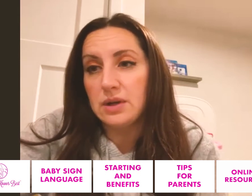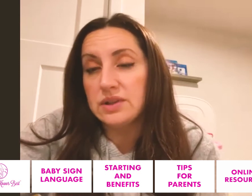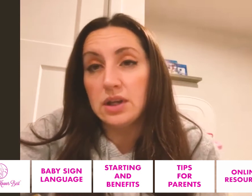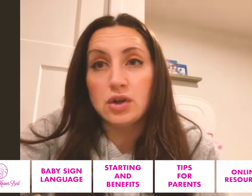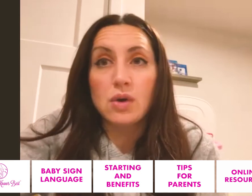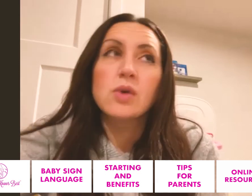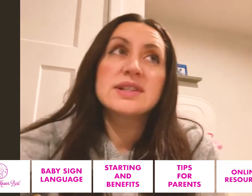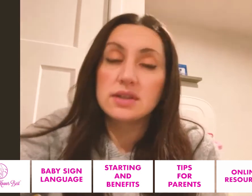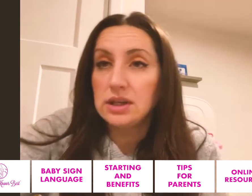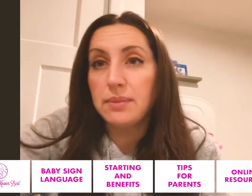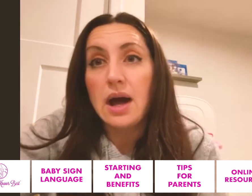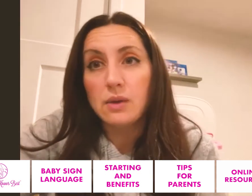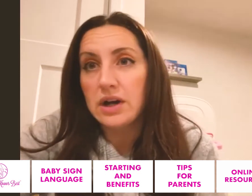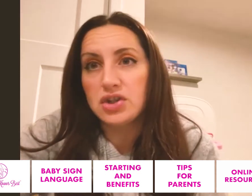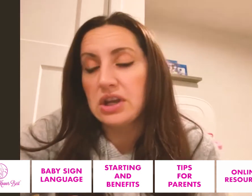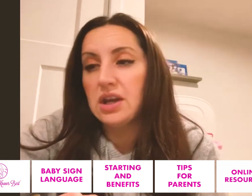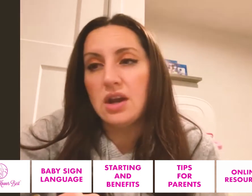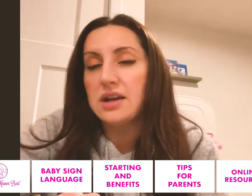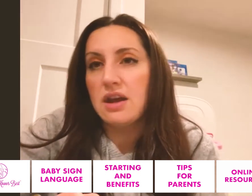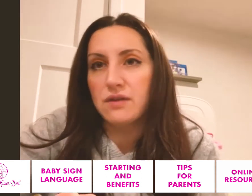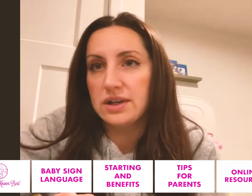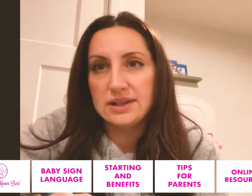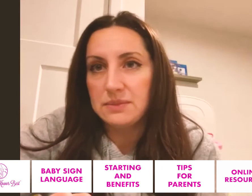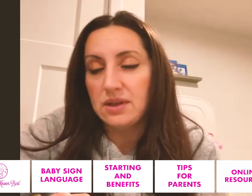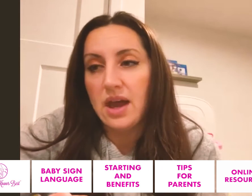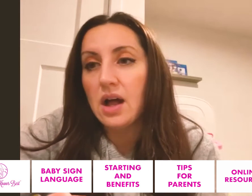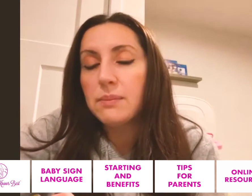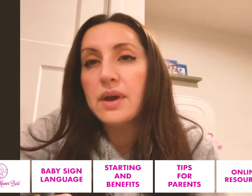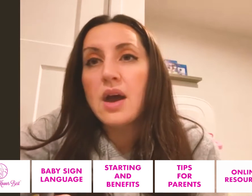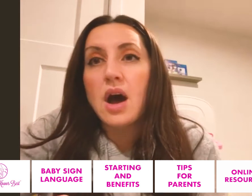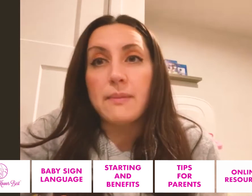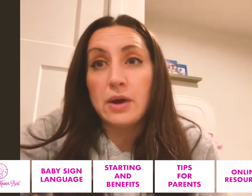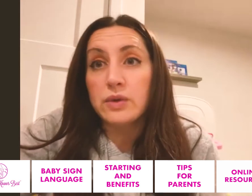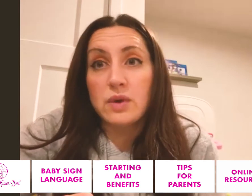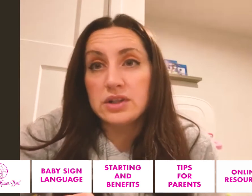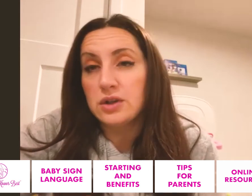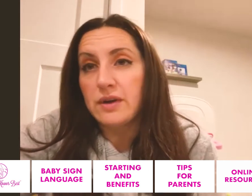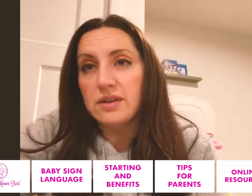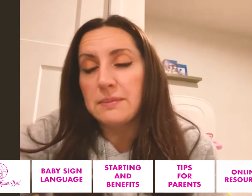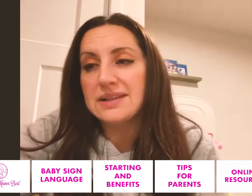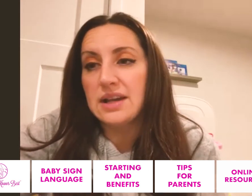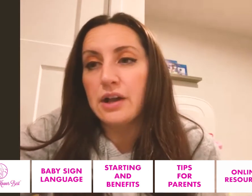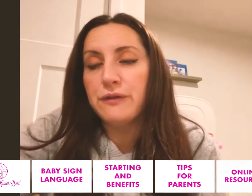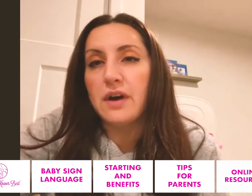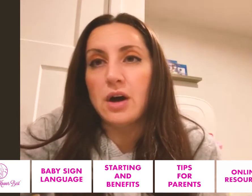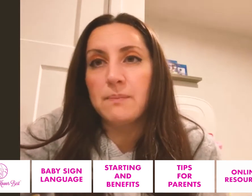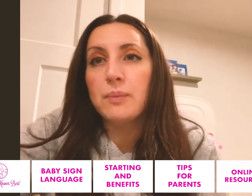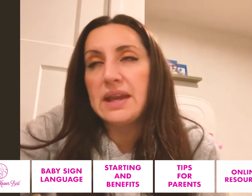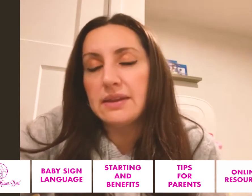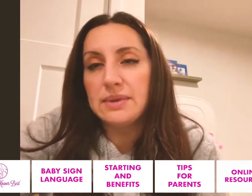like, go sleep, I'll watch your kid, I never accepted the help. I always wanted to do everything myself, mainly